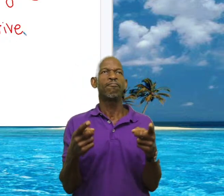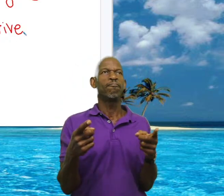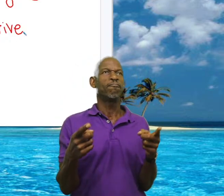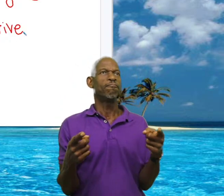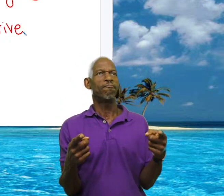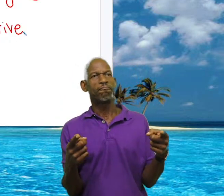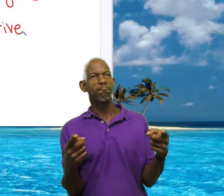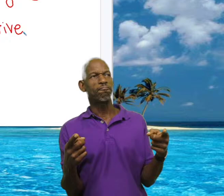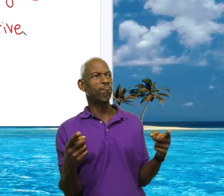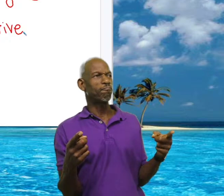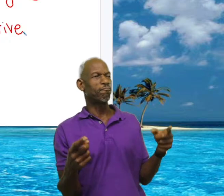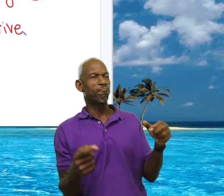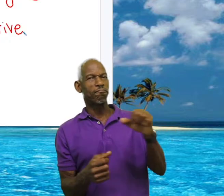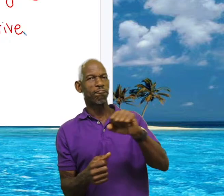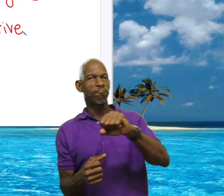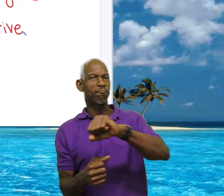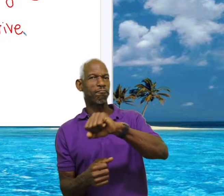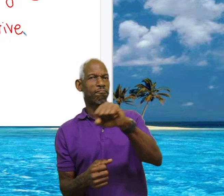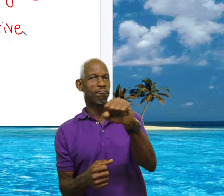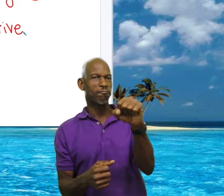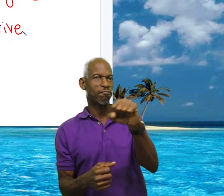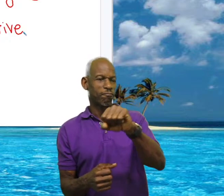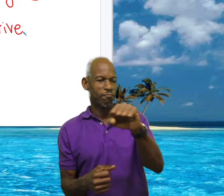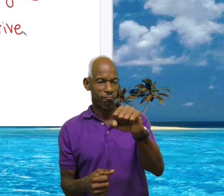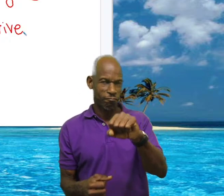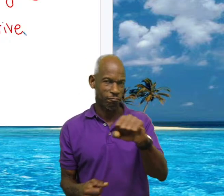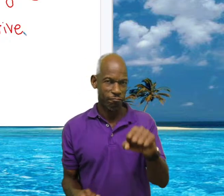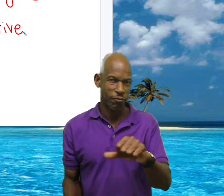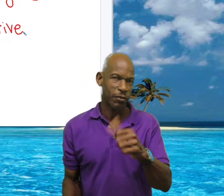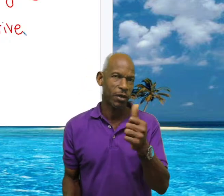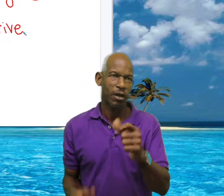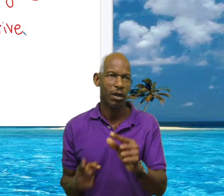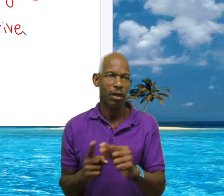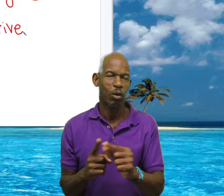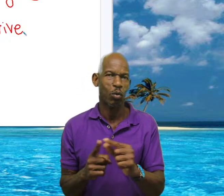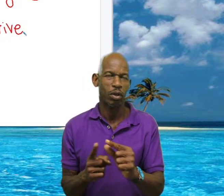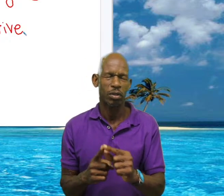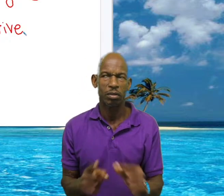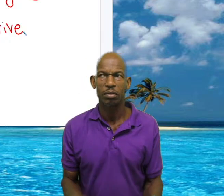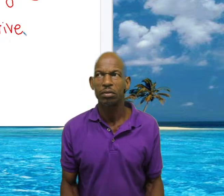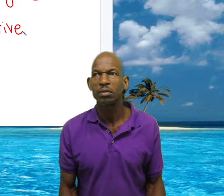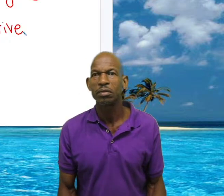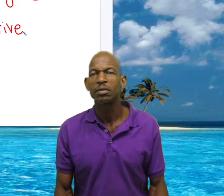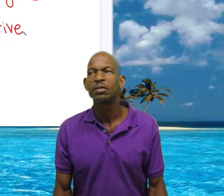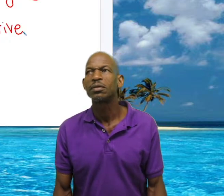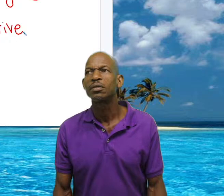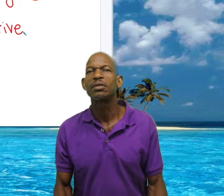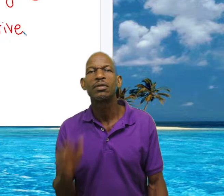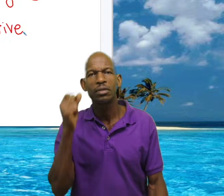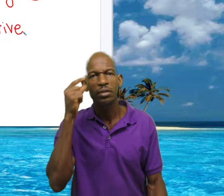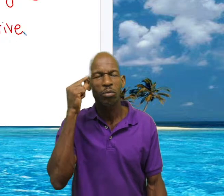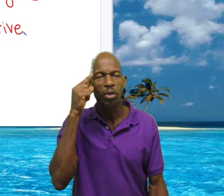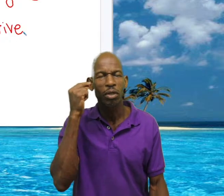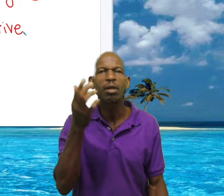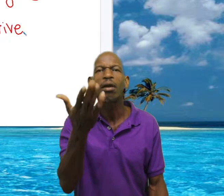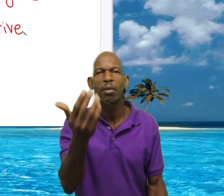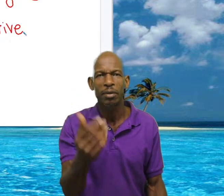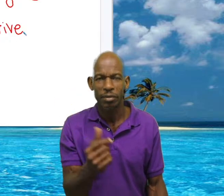verb. Give me a word that means drive. Which one have you seen? Yes? All right, Sabriki, go ahead. Go ahead,